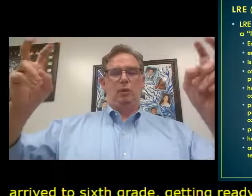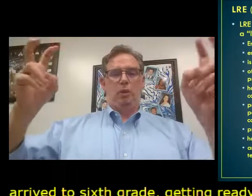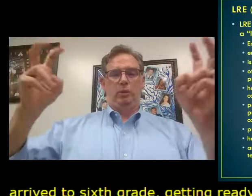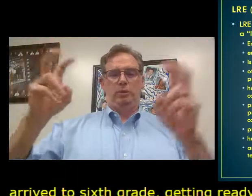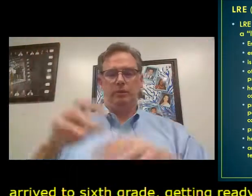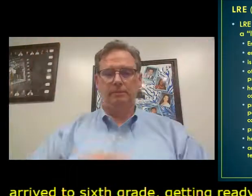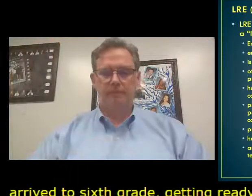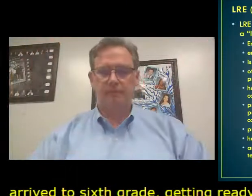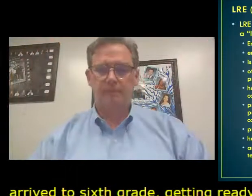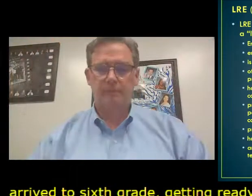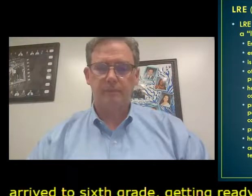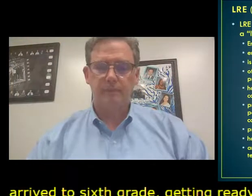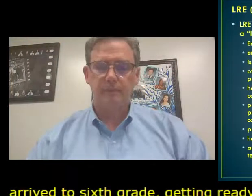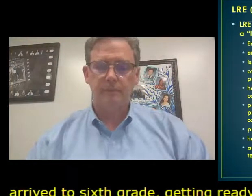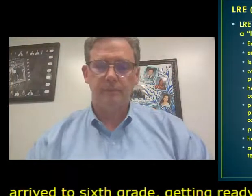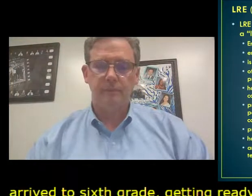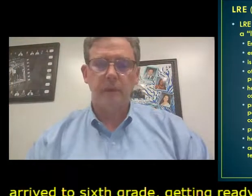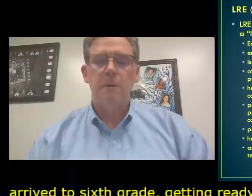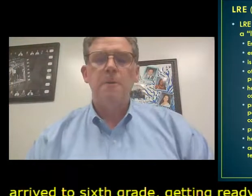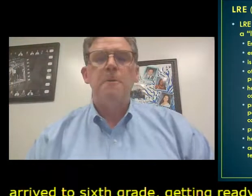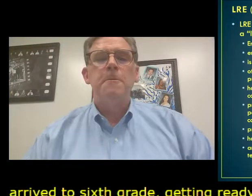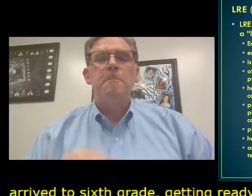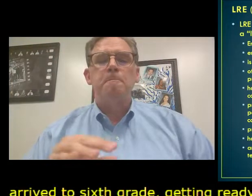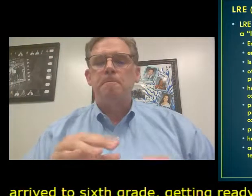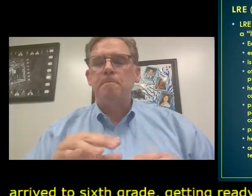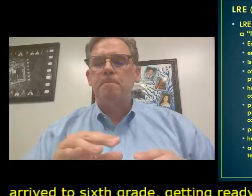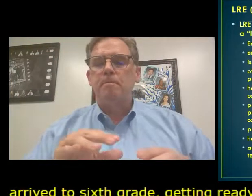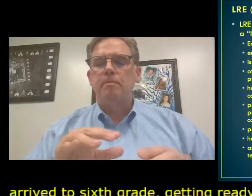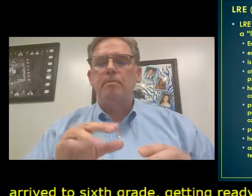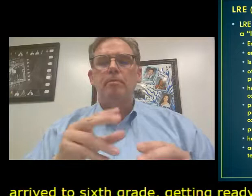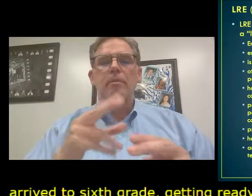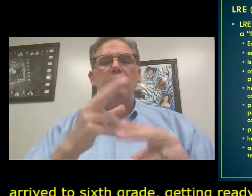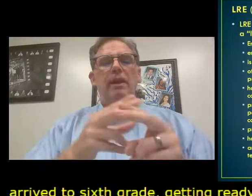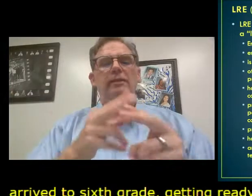One part I wanted to emphasize is the quote at the top.